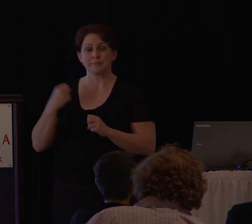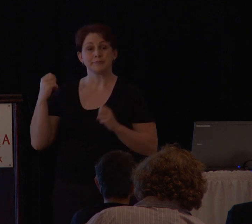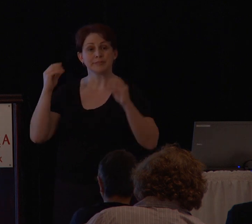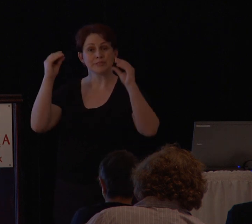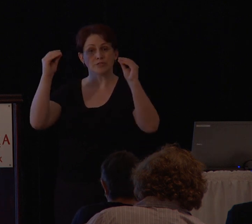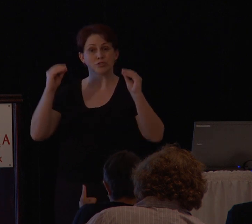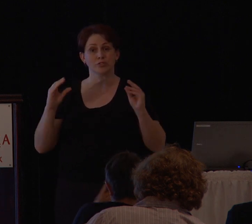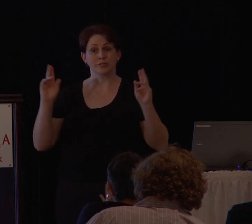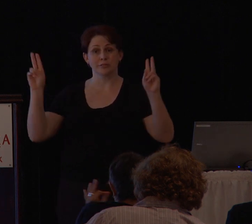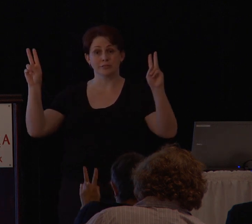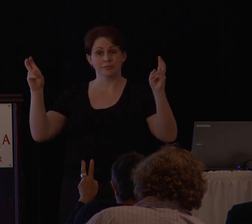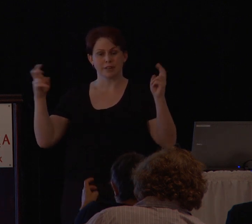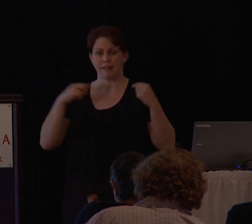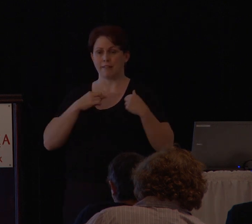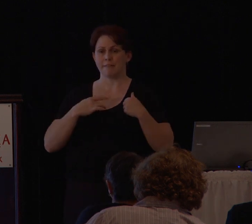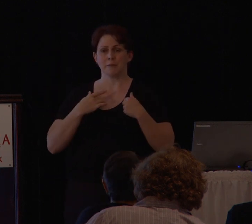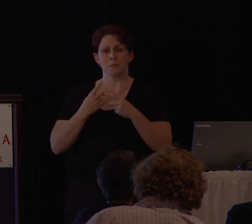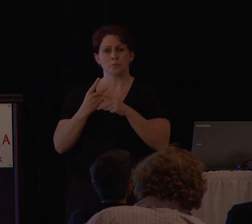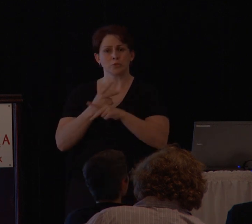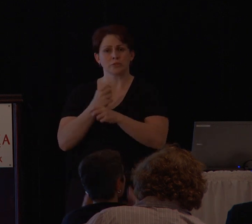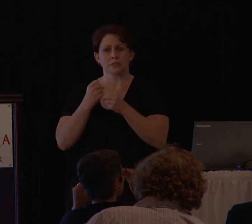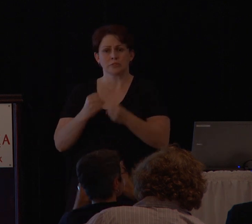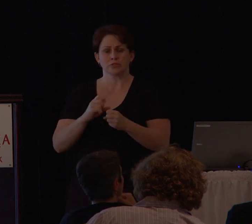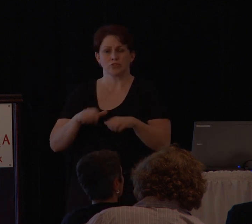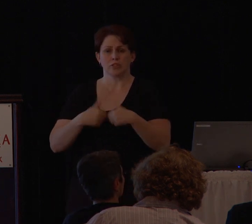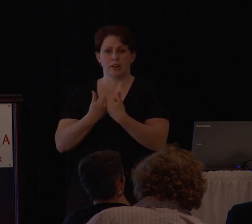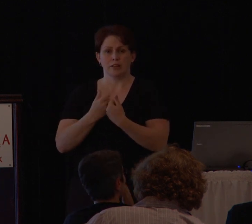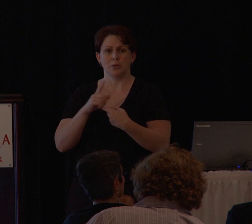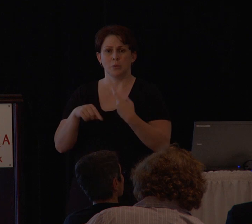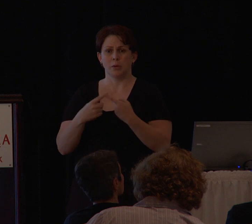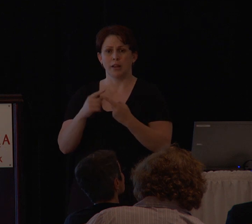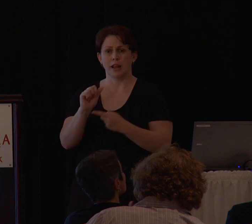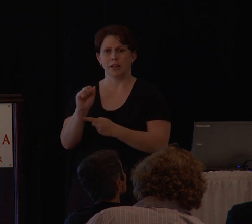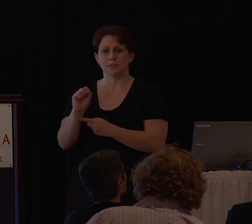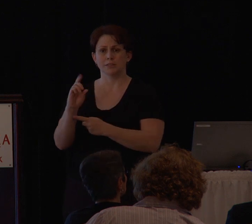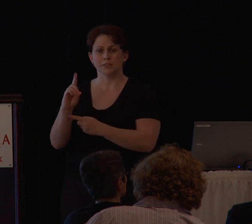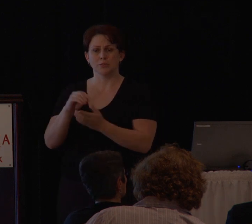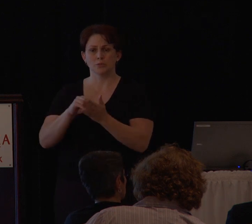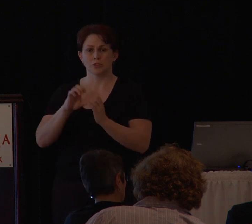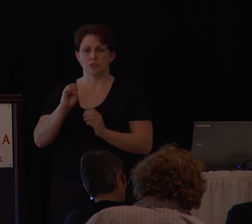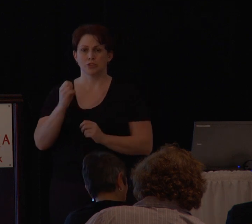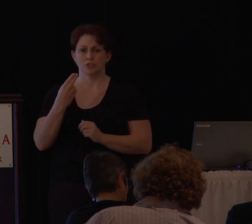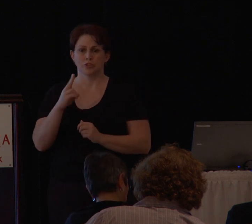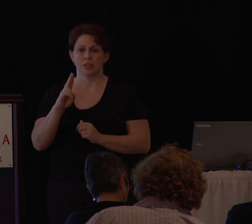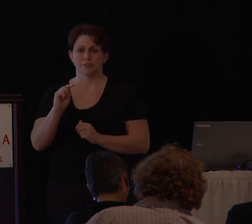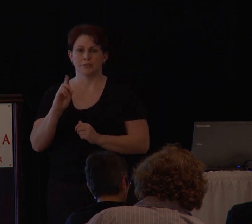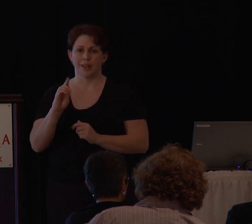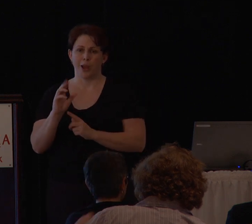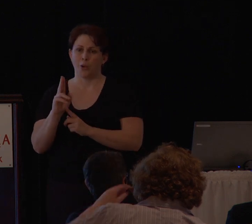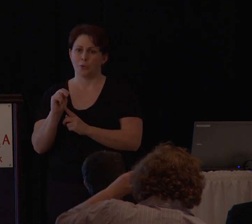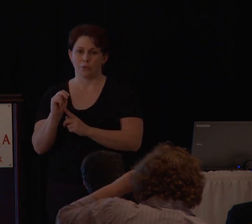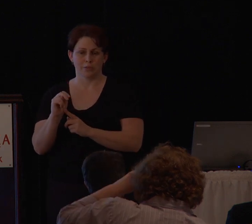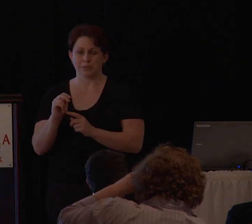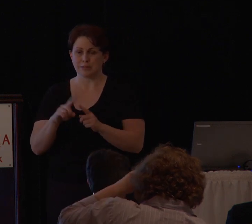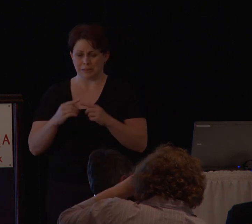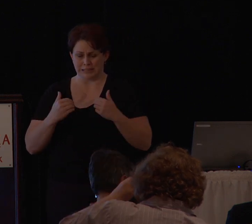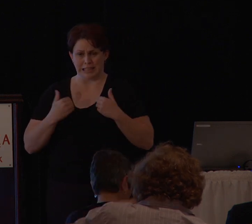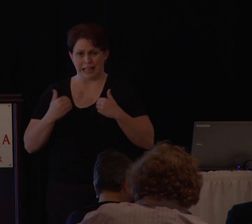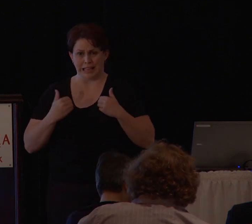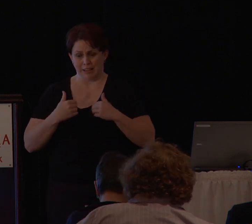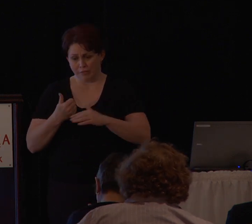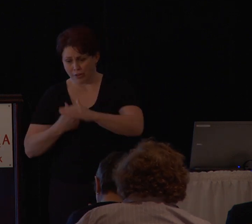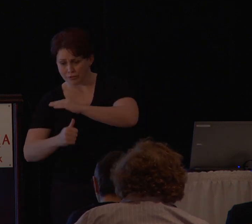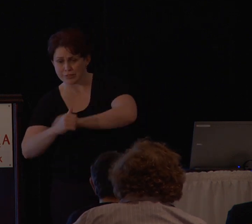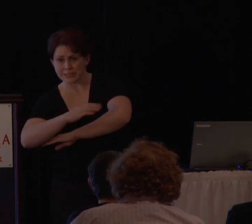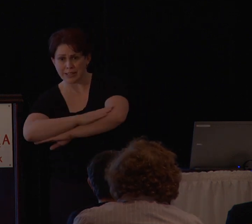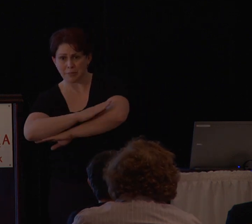said, "I think the biggest challenge is when they shut down and you don't know how to get through to them. Like in the primary grade when they're underneath the